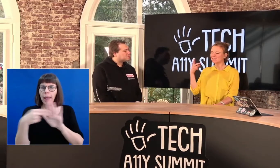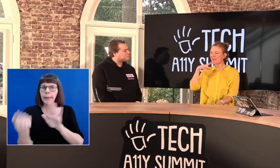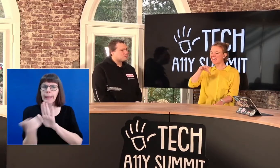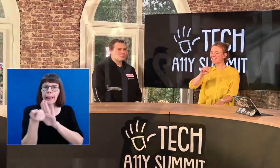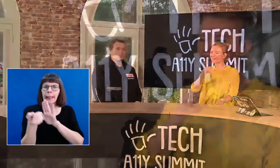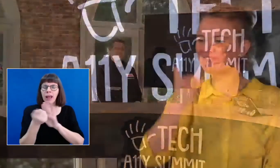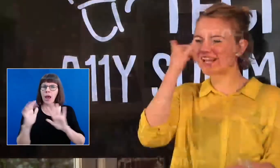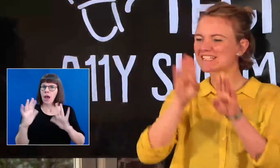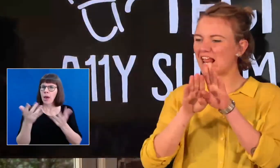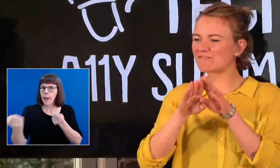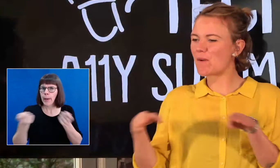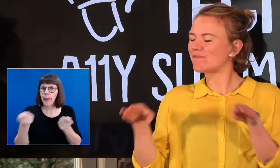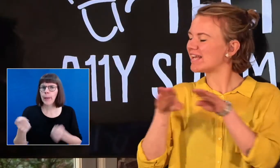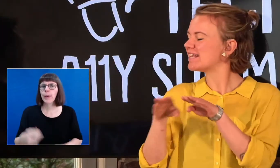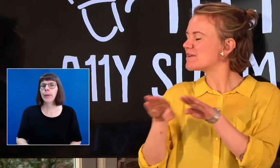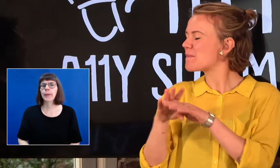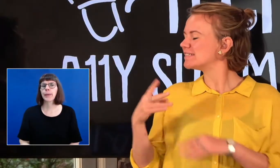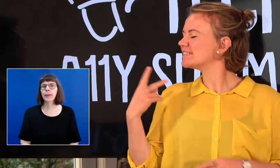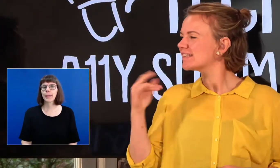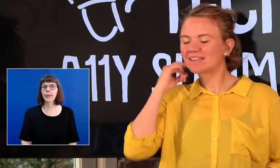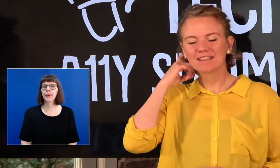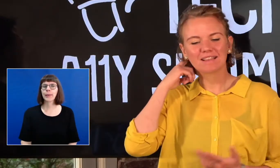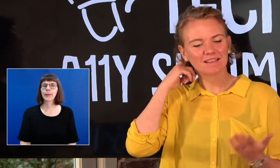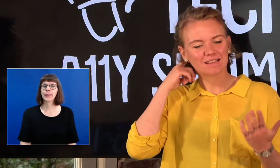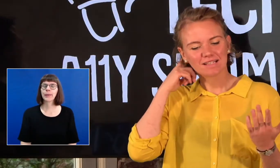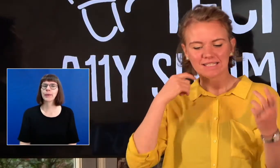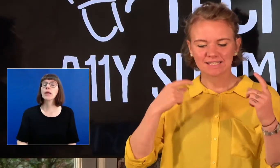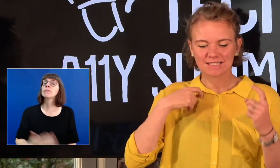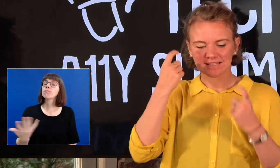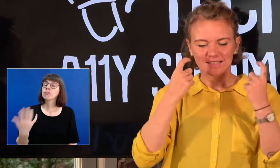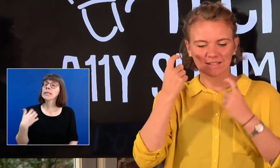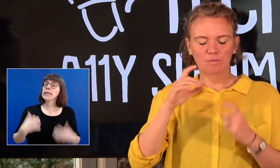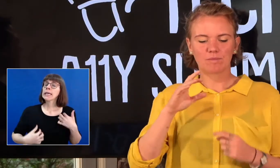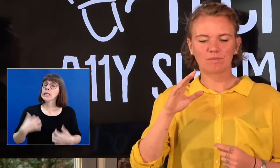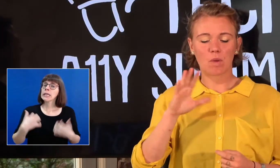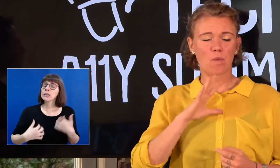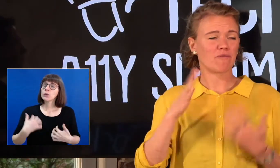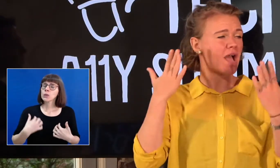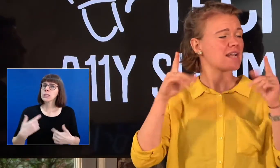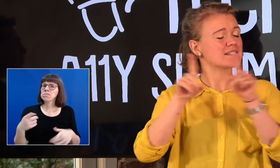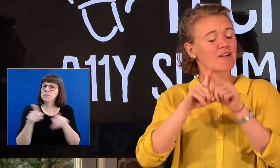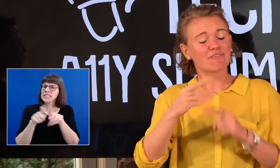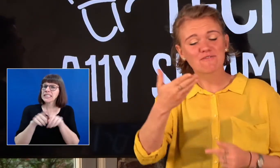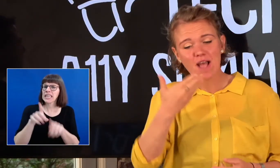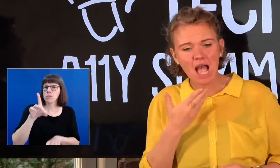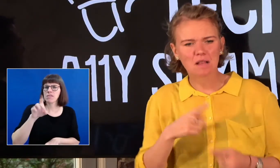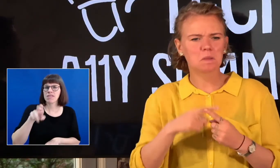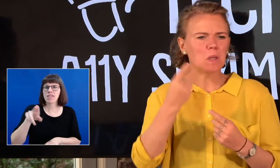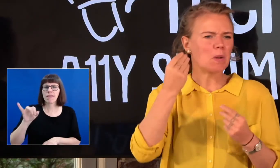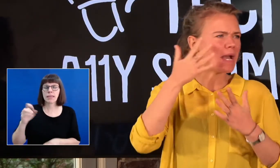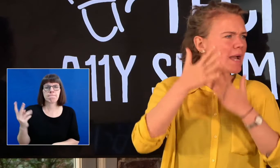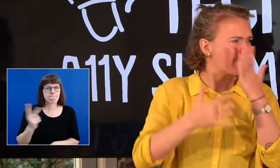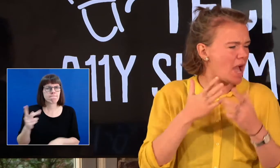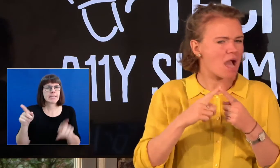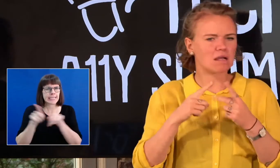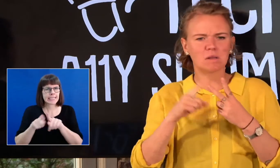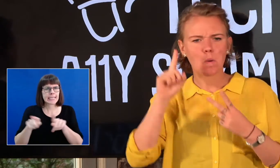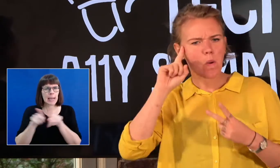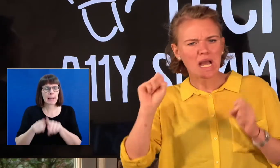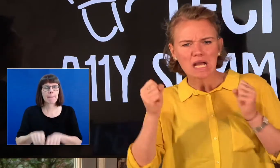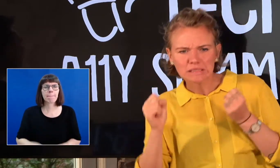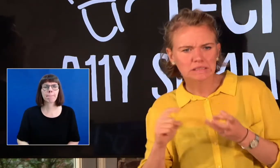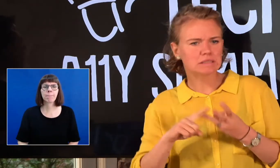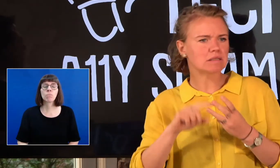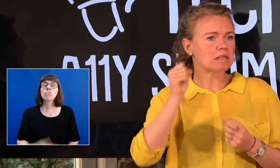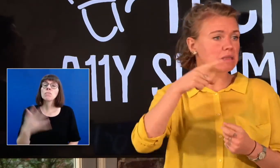I think it's a very interesting thing. I do recognize a lot of similarities between us. I think about the same questions that I get